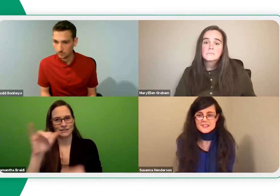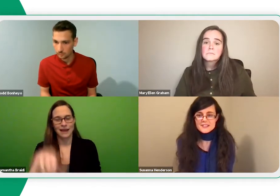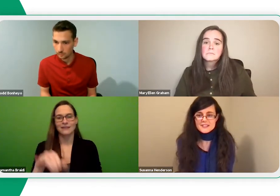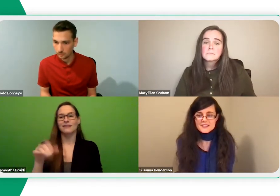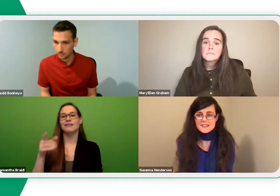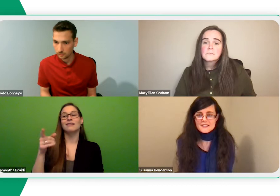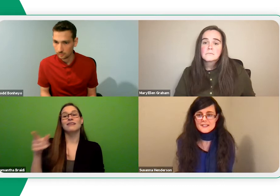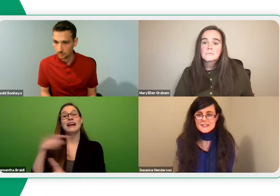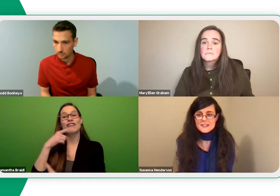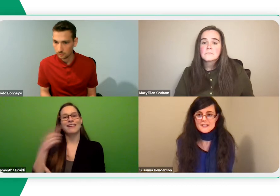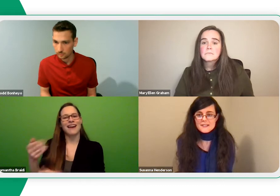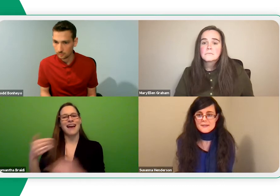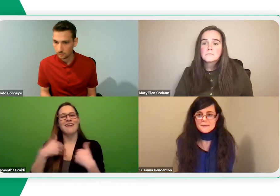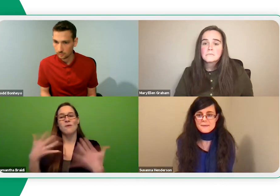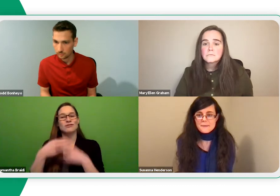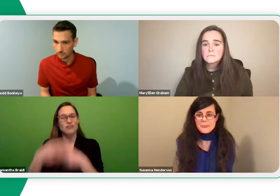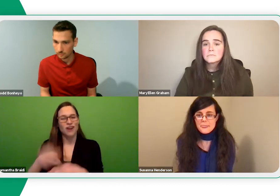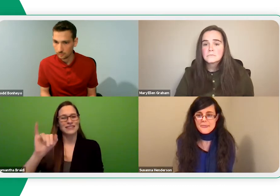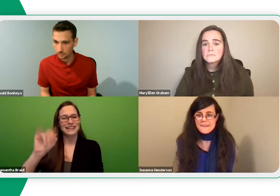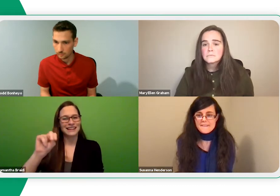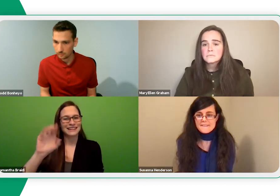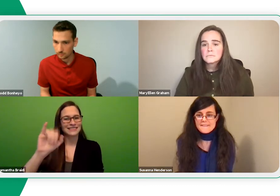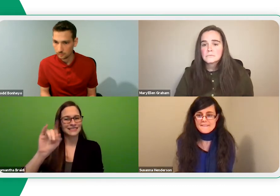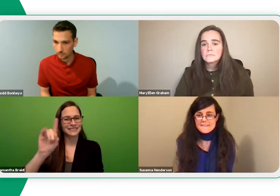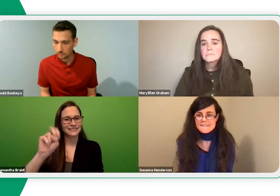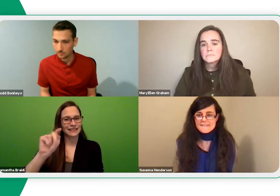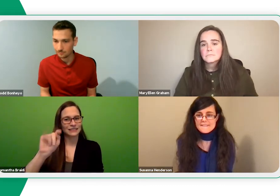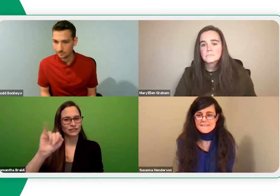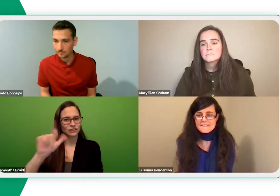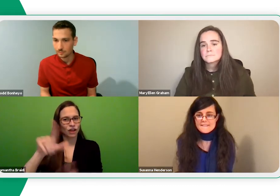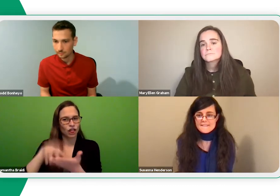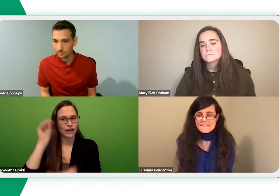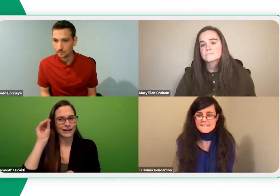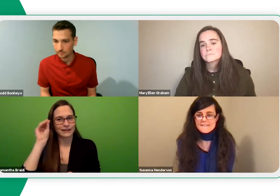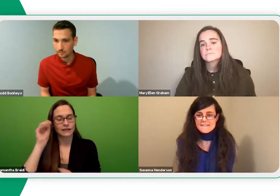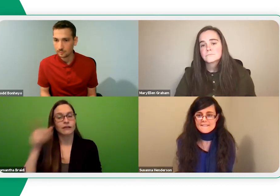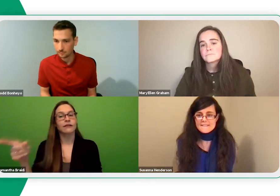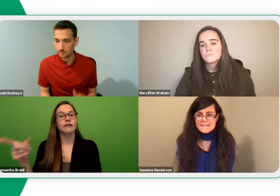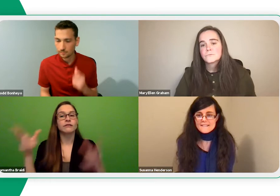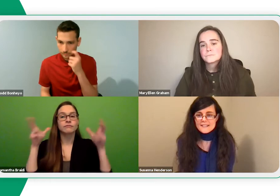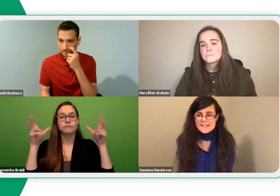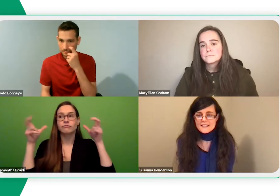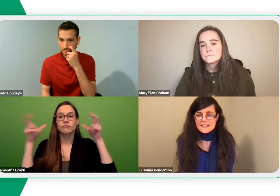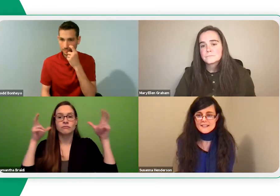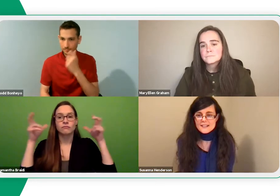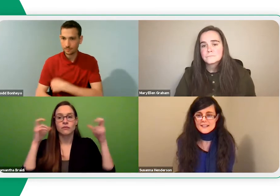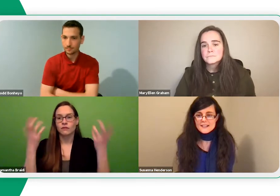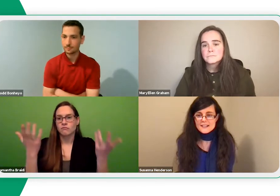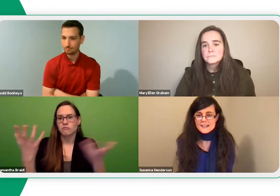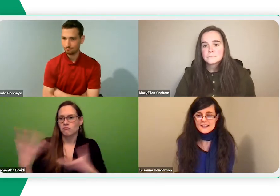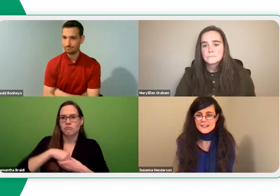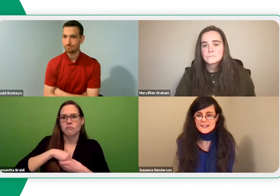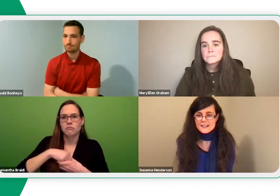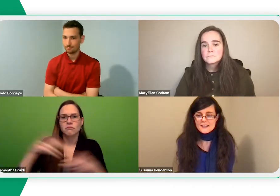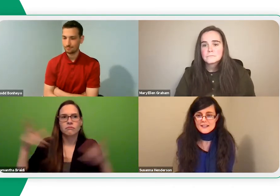students experience a similar level of frustration. And Mary Ellen, thank you for mentioning that. You mentioned incidental learning.